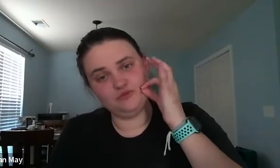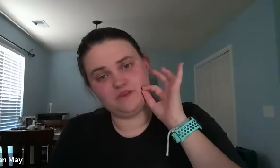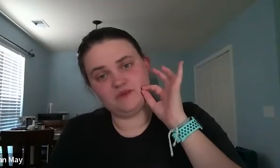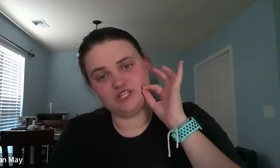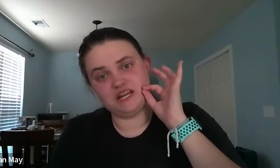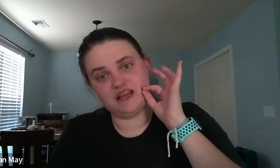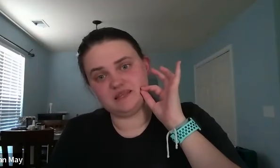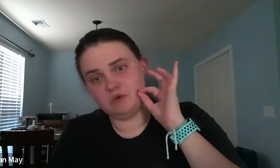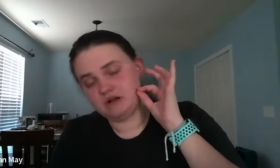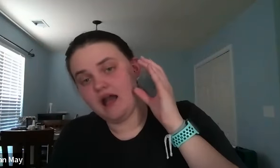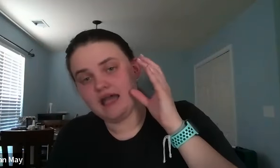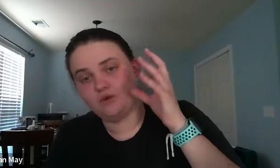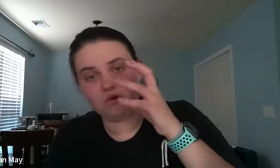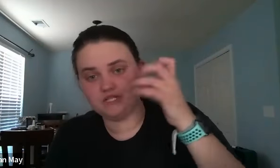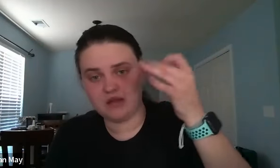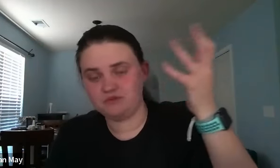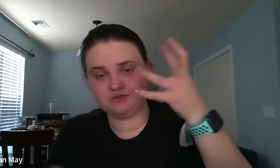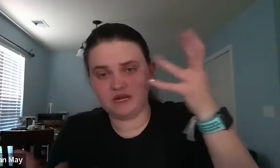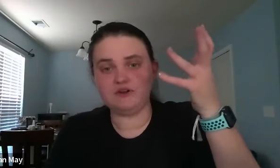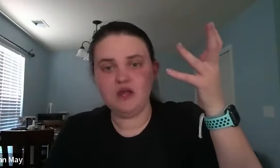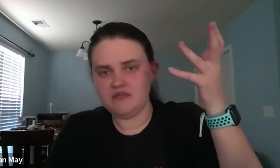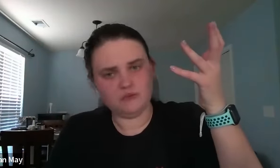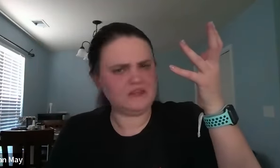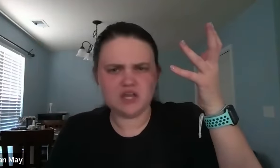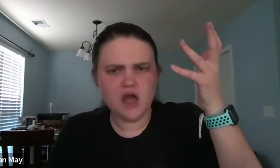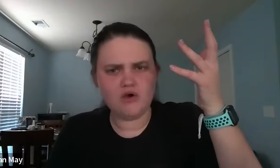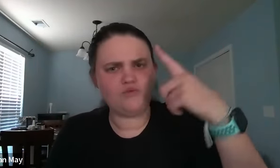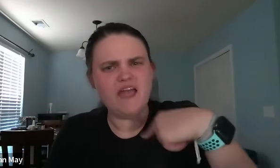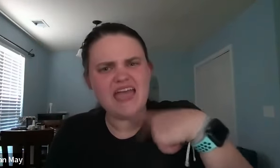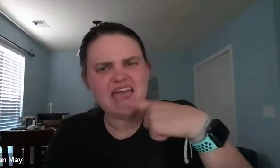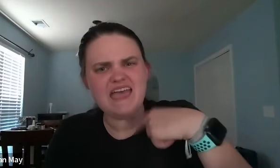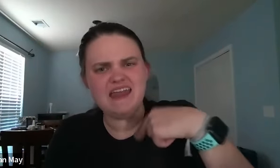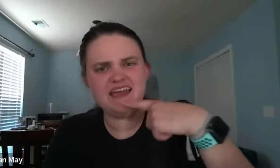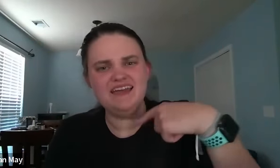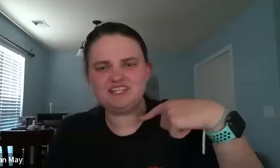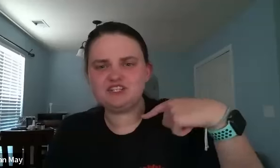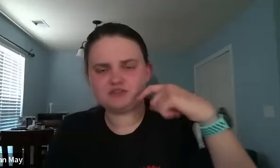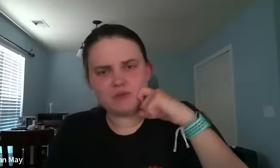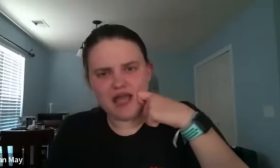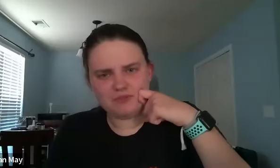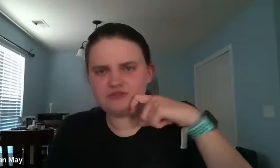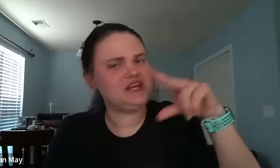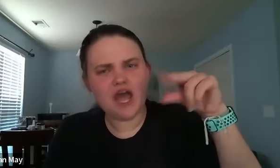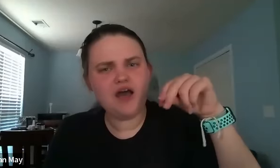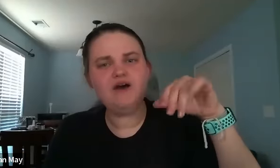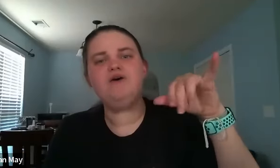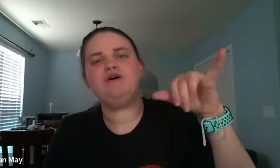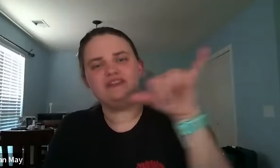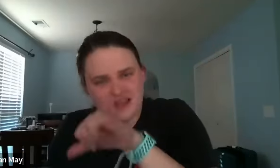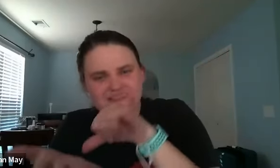But then when she'd ask them what kind, orange, apples, whatever, they'd be like, no, red. And she goes, okay, well, apple. And they're like, no. And they tried to